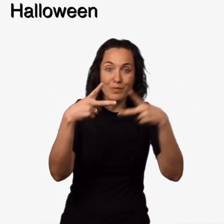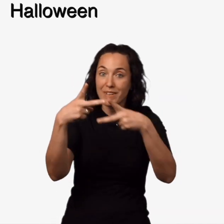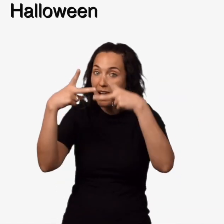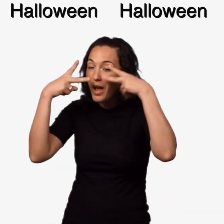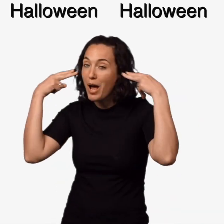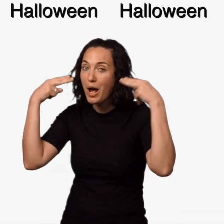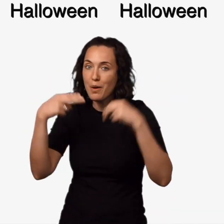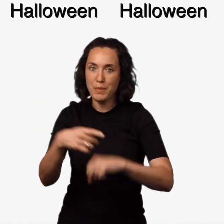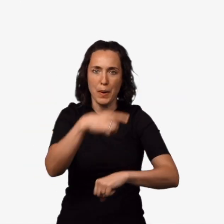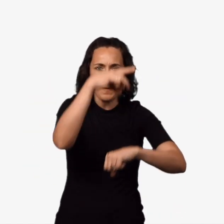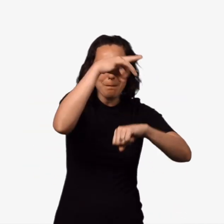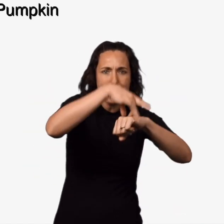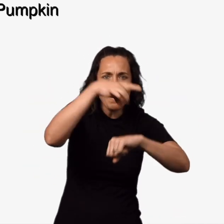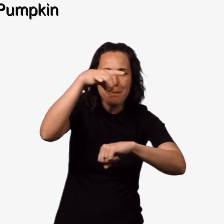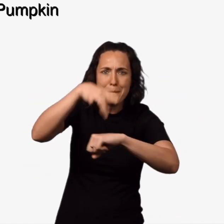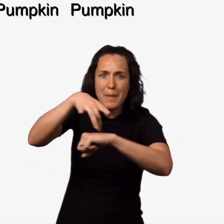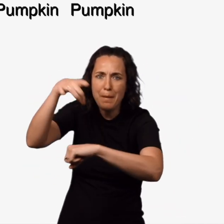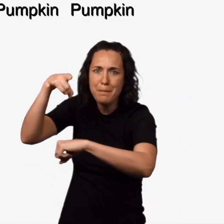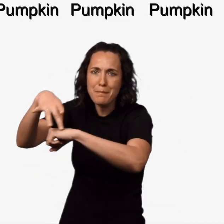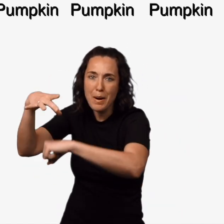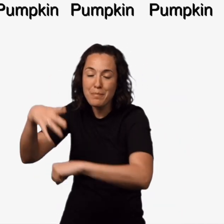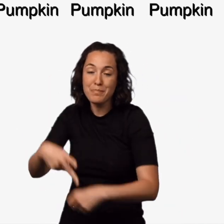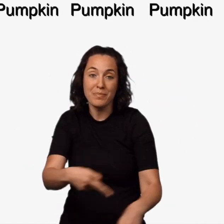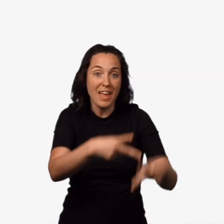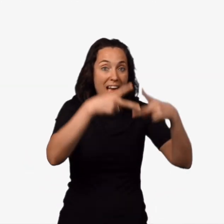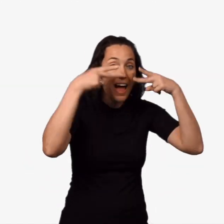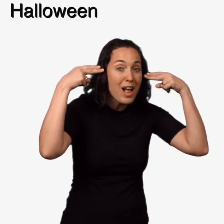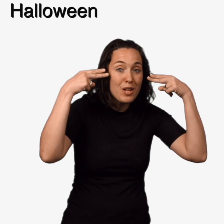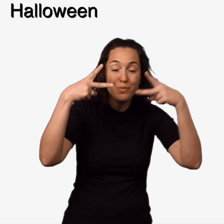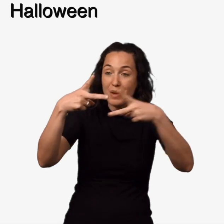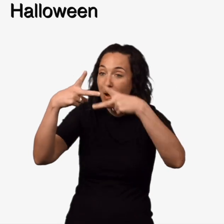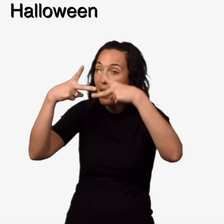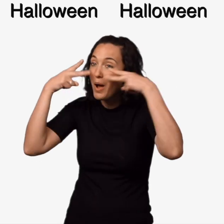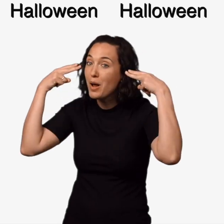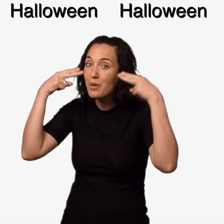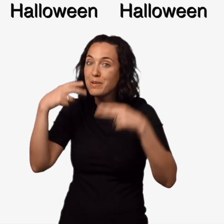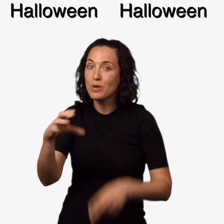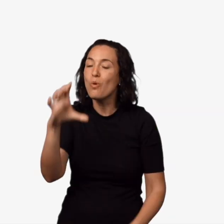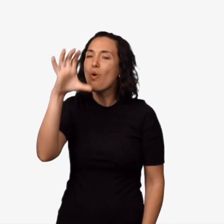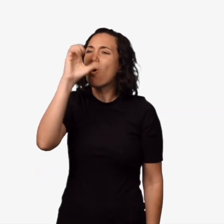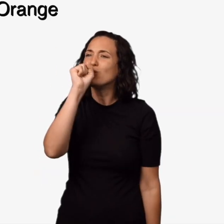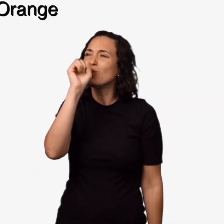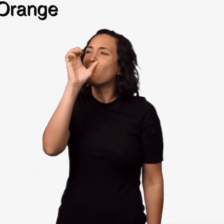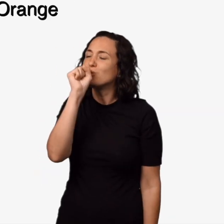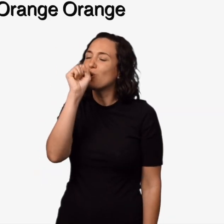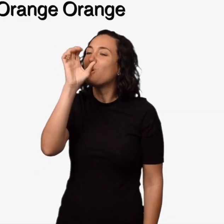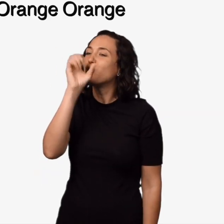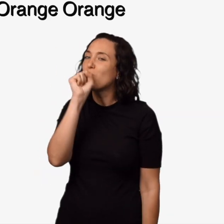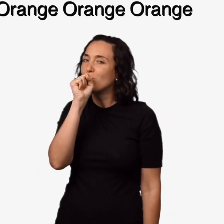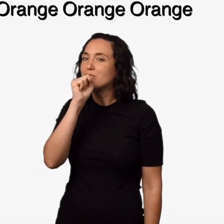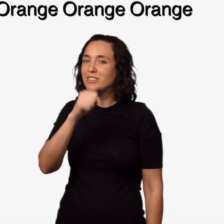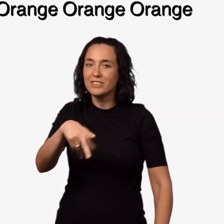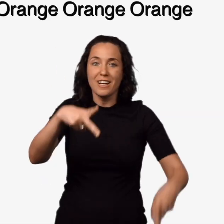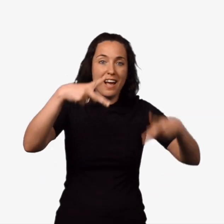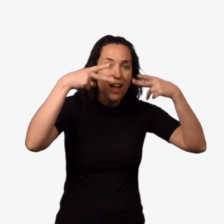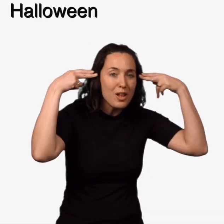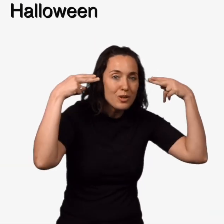Halloween, Halloween. Pumpkin, pumpkin, pumpkin. Halloween, Halloween. Orange, orange, orange.